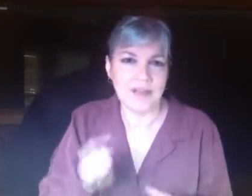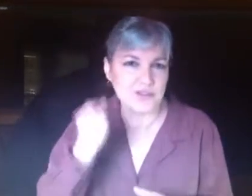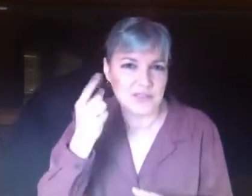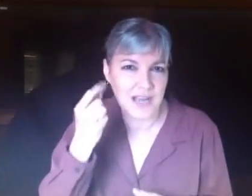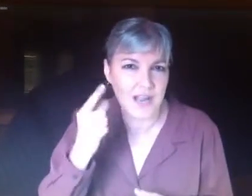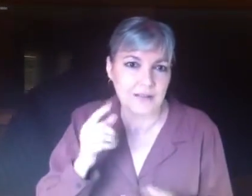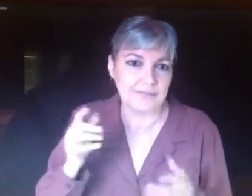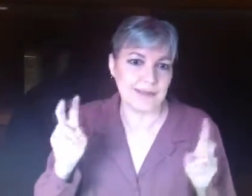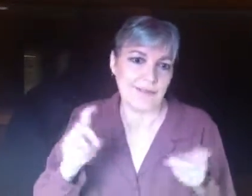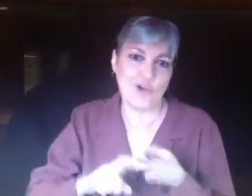gone.